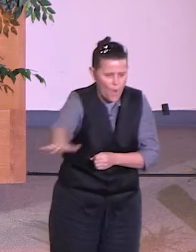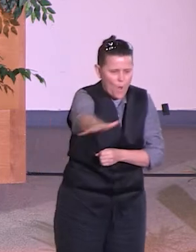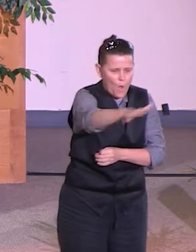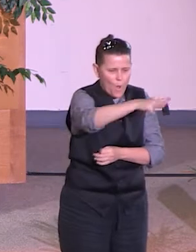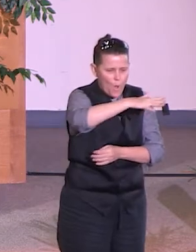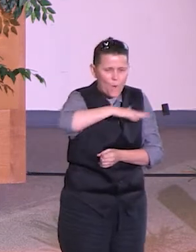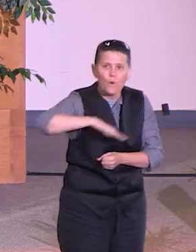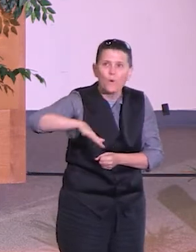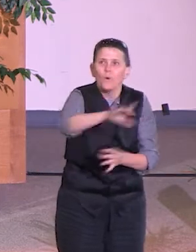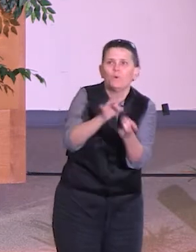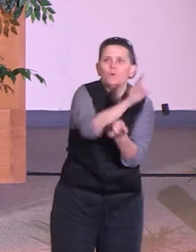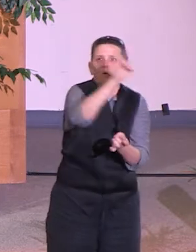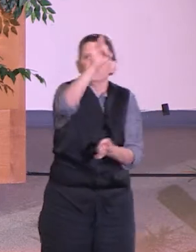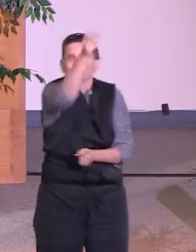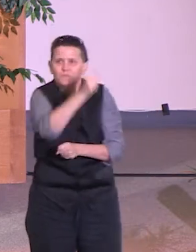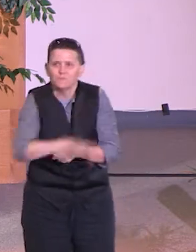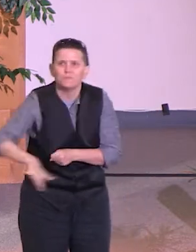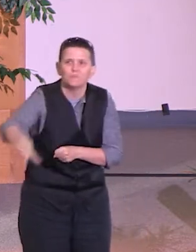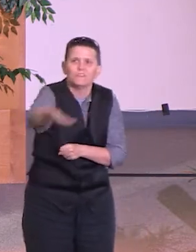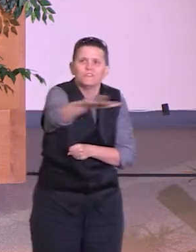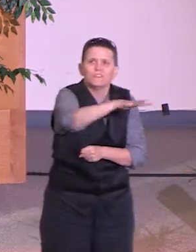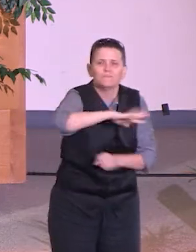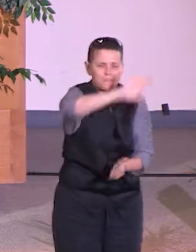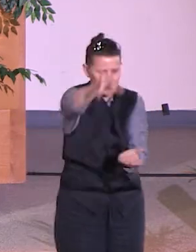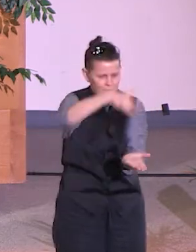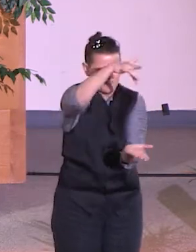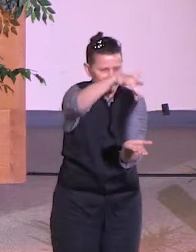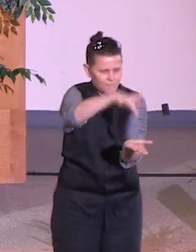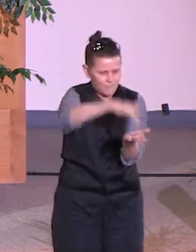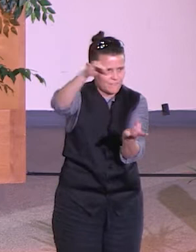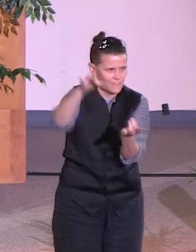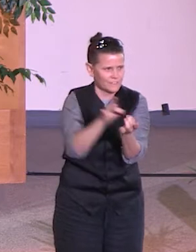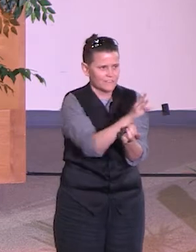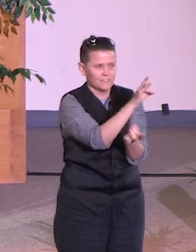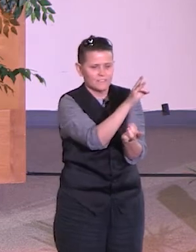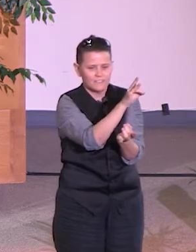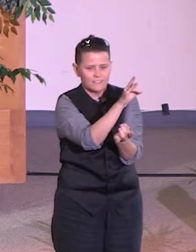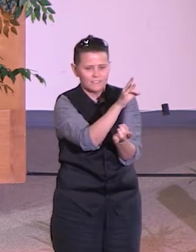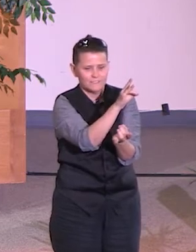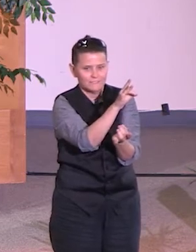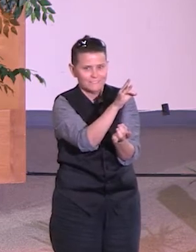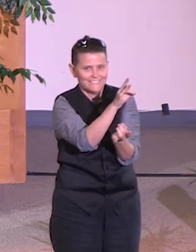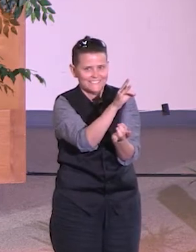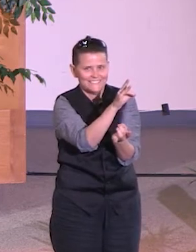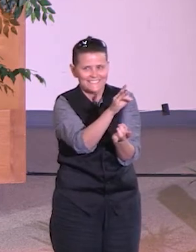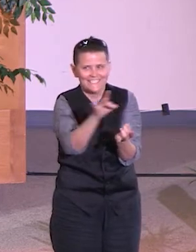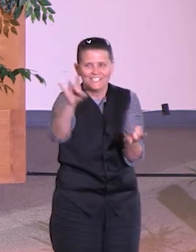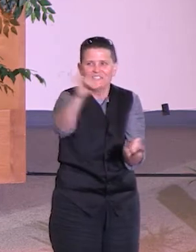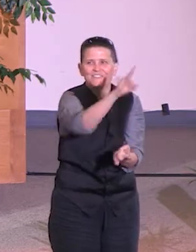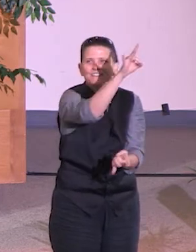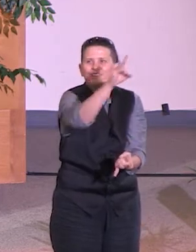zone. Spirit zone. Smack dab in the middle of the